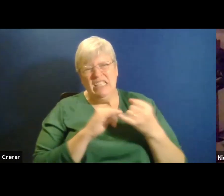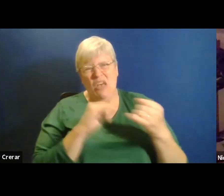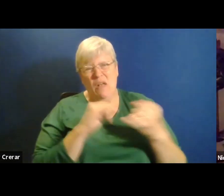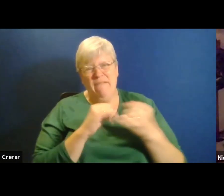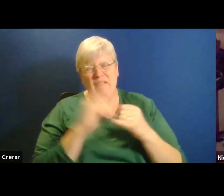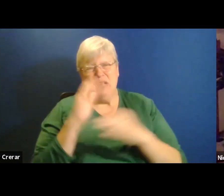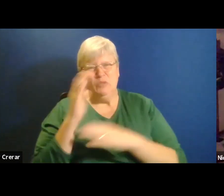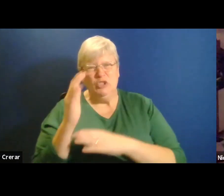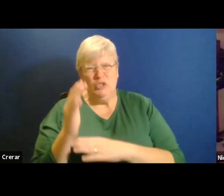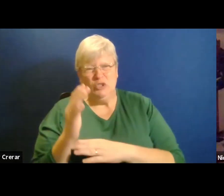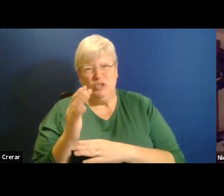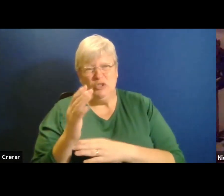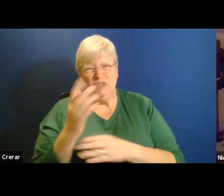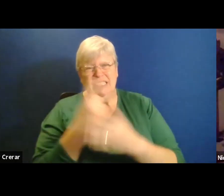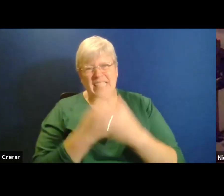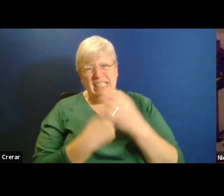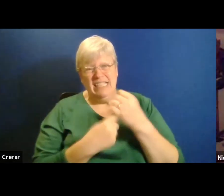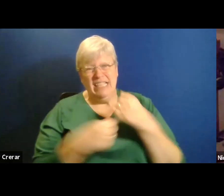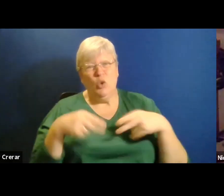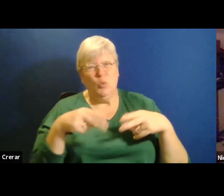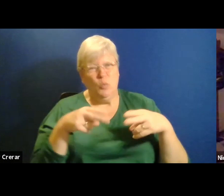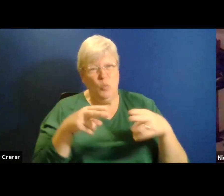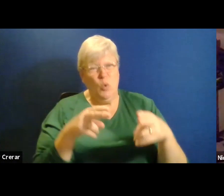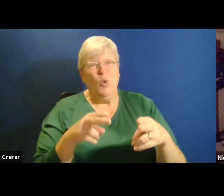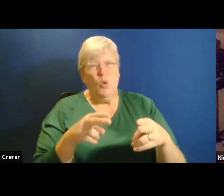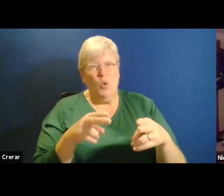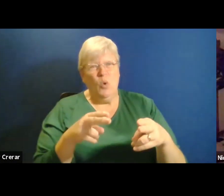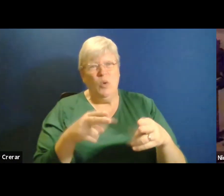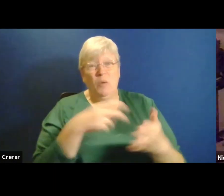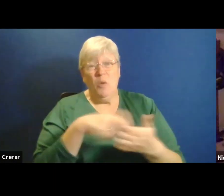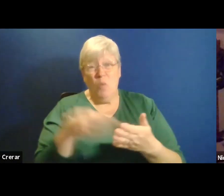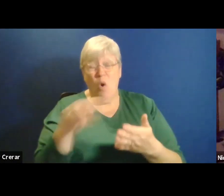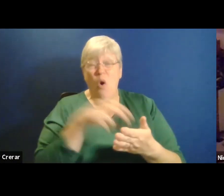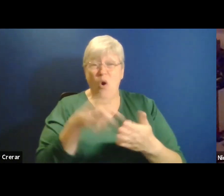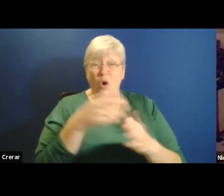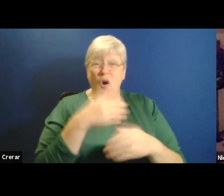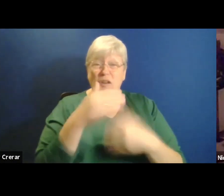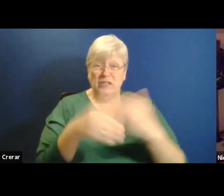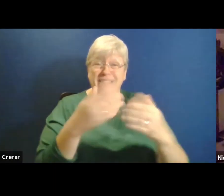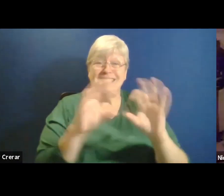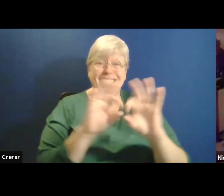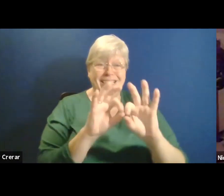lined the single track road. We walked on in silence.